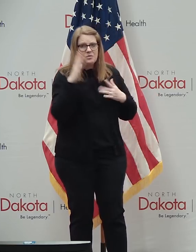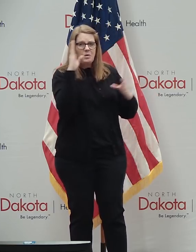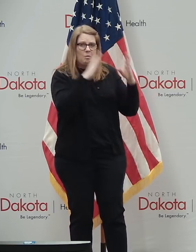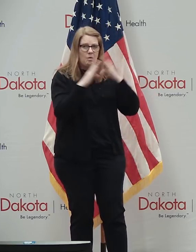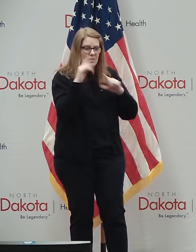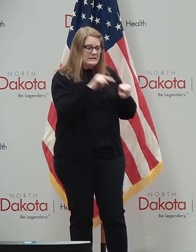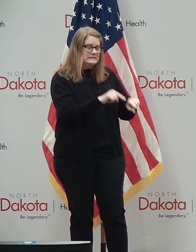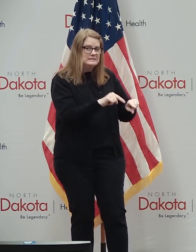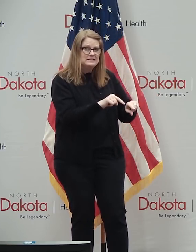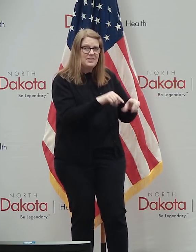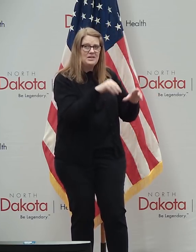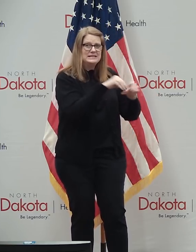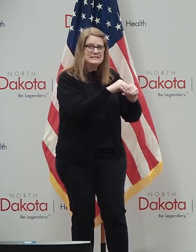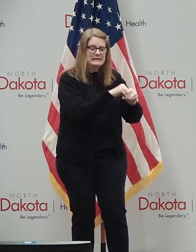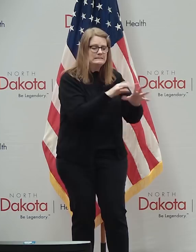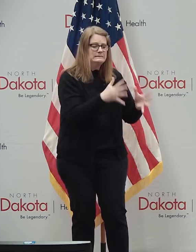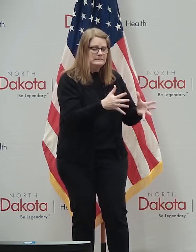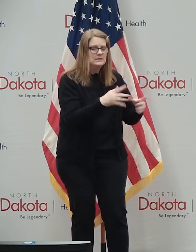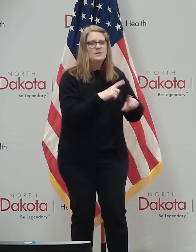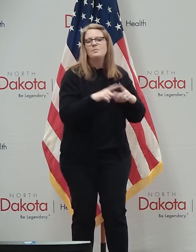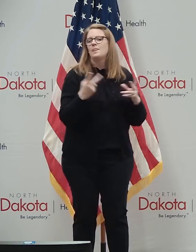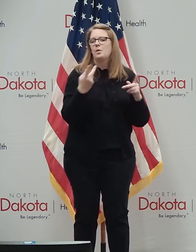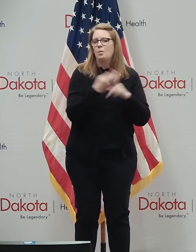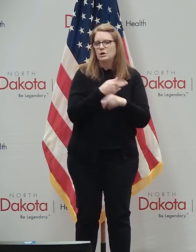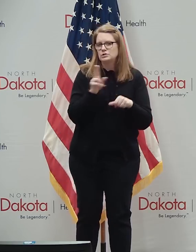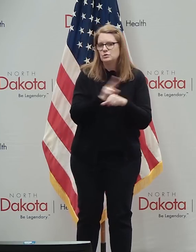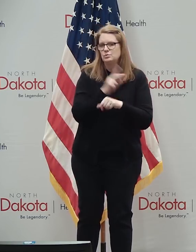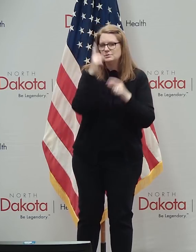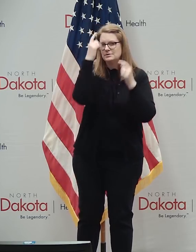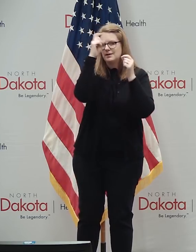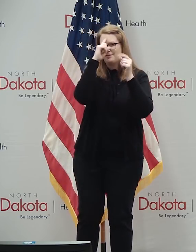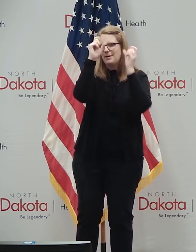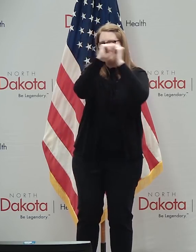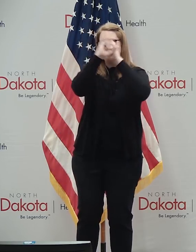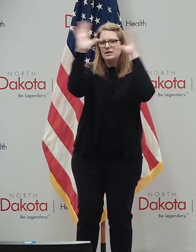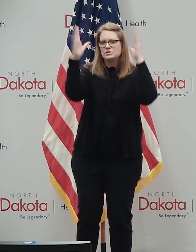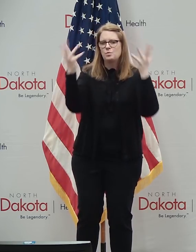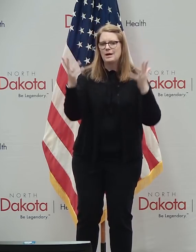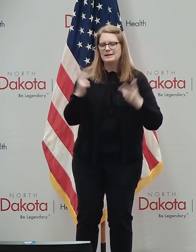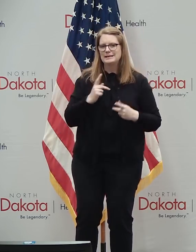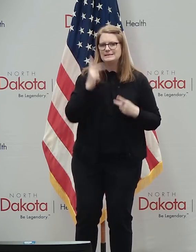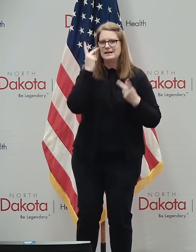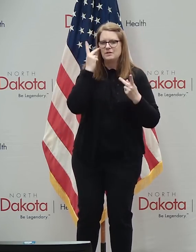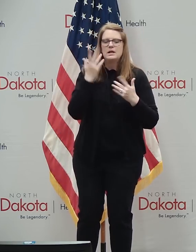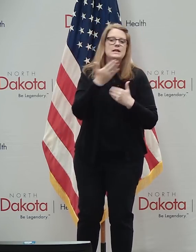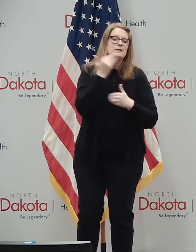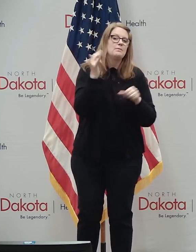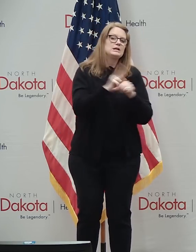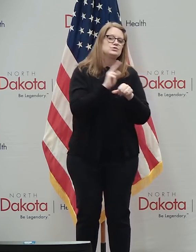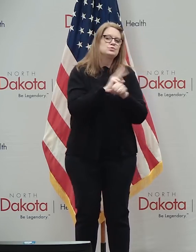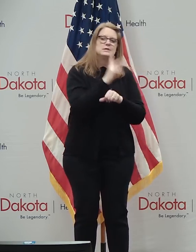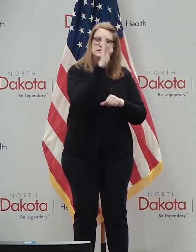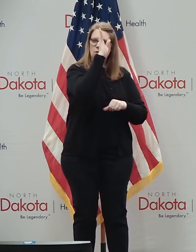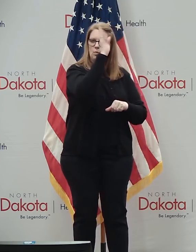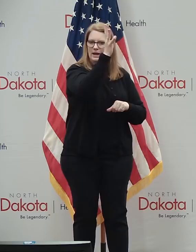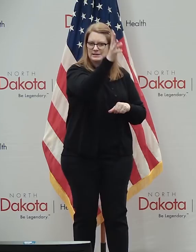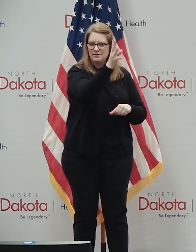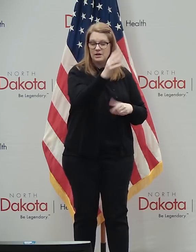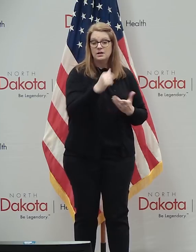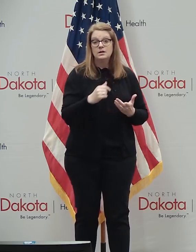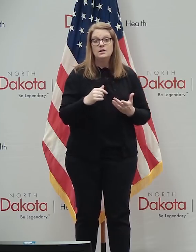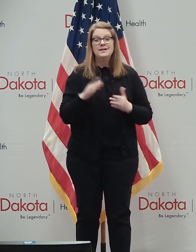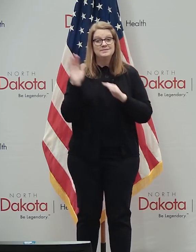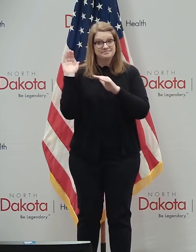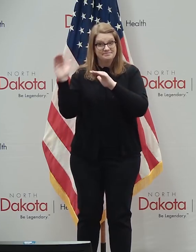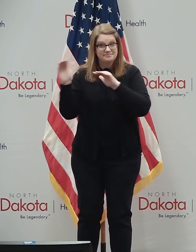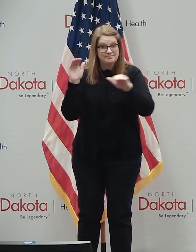there. But as has been said, the worst use of imagination is anxiety. The best use is creativity, and I want to assure the citizens of